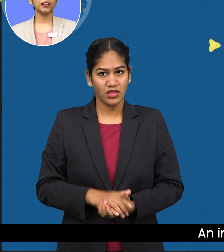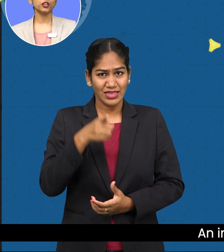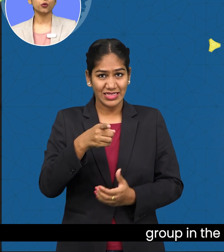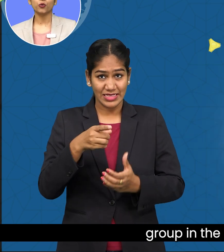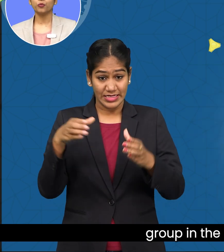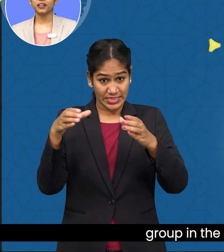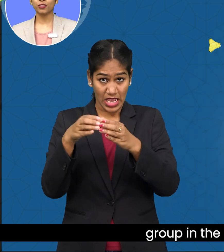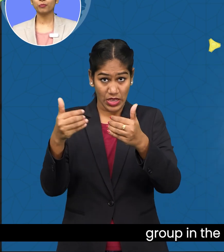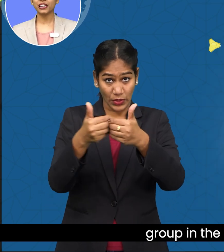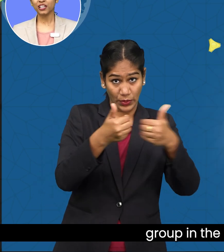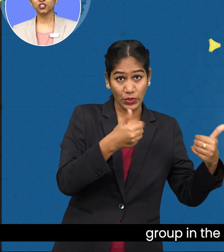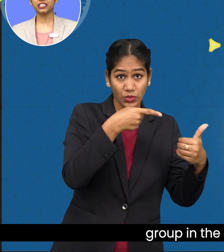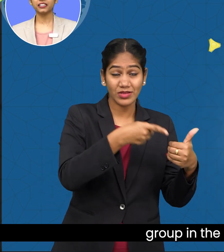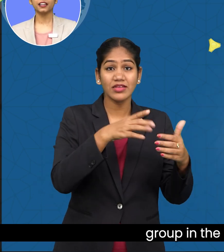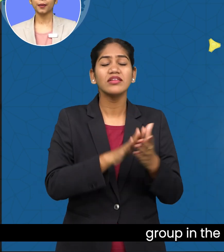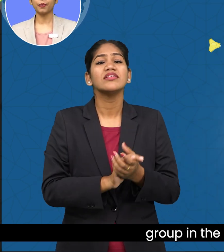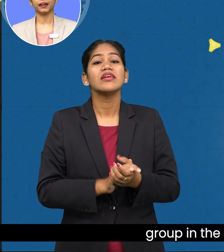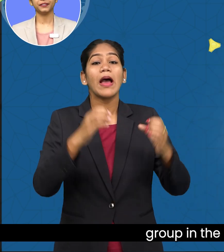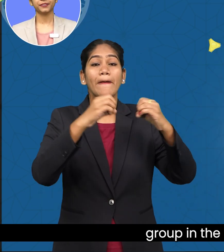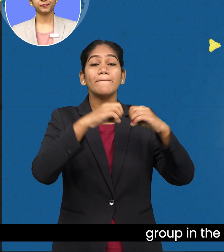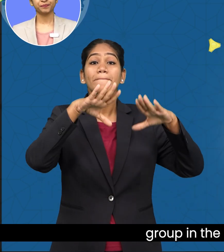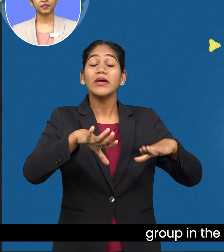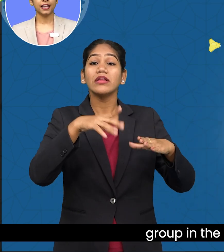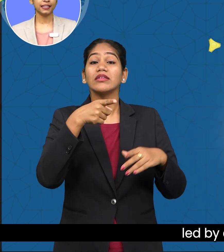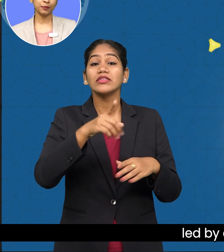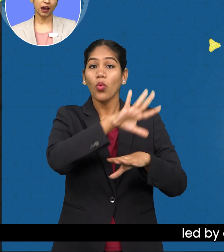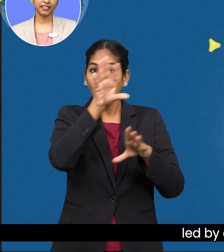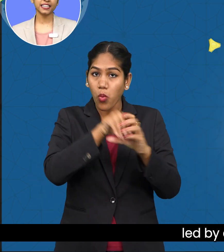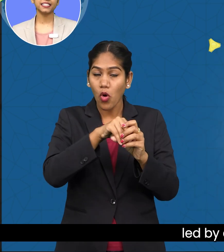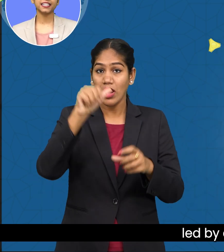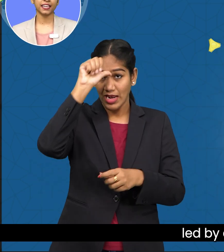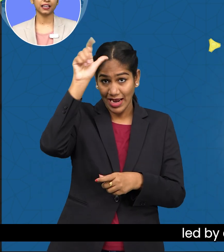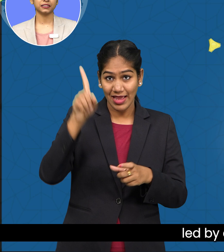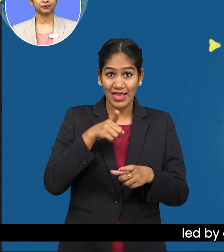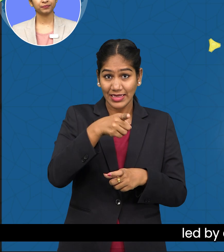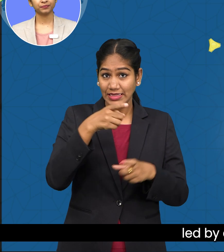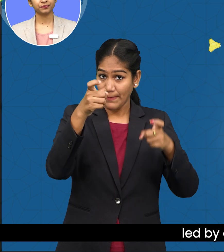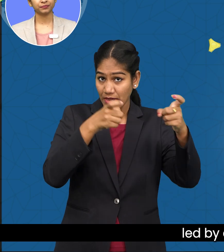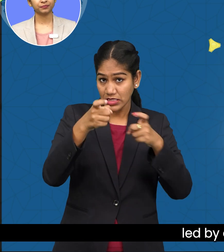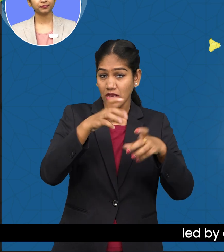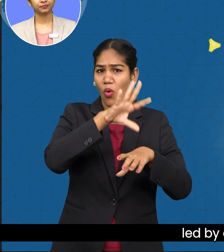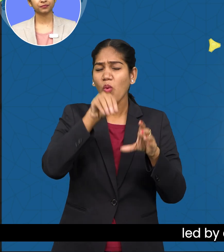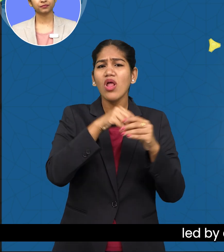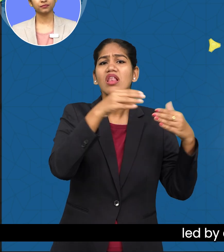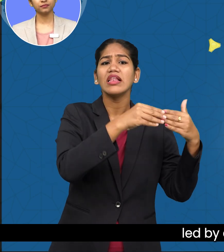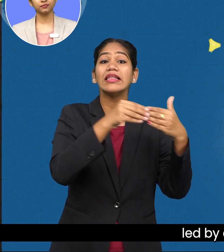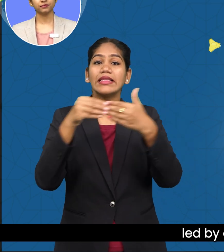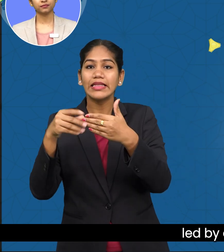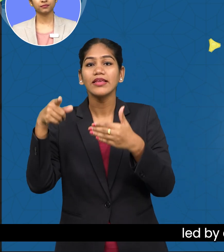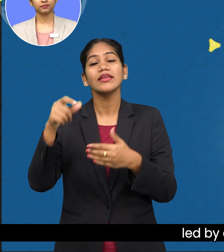An independent group in the British Indian Empire led by an Indian king.